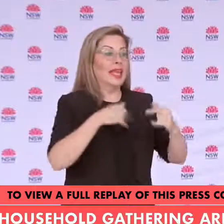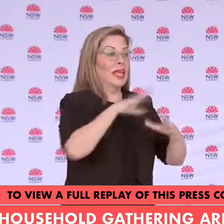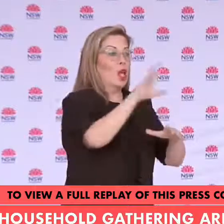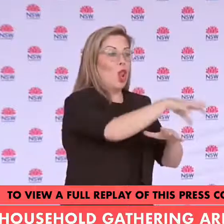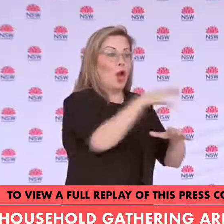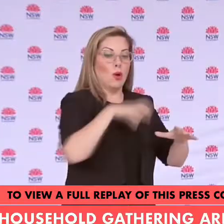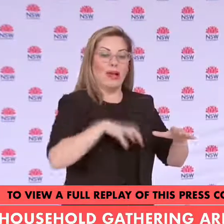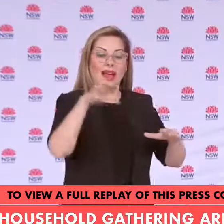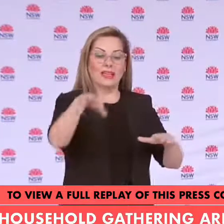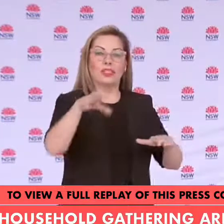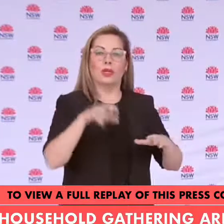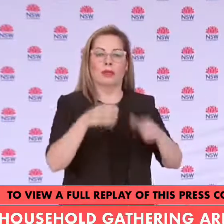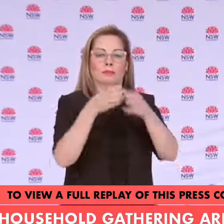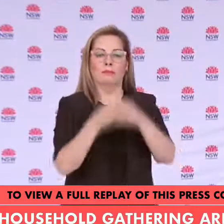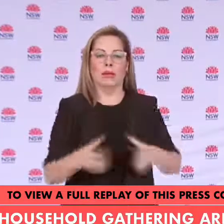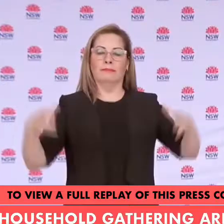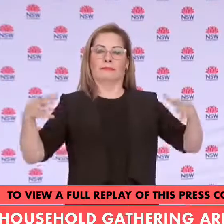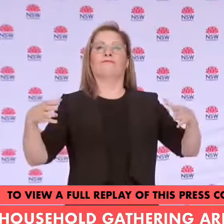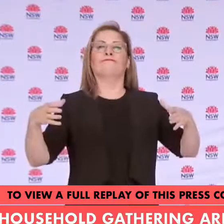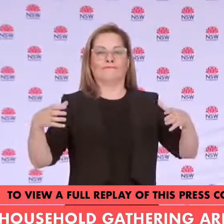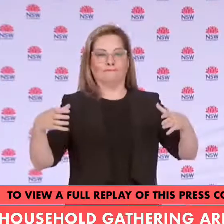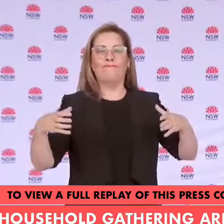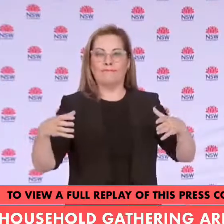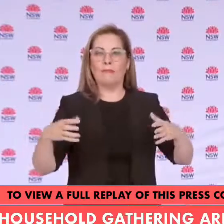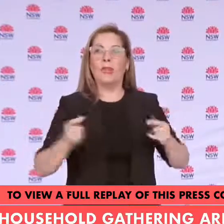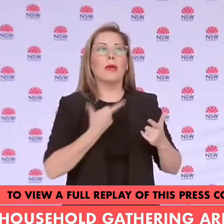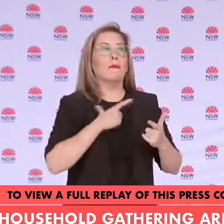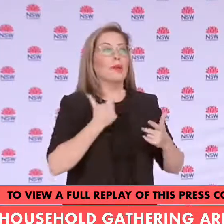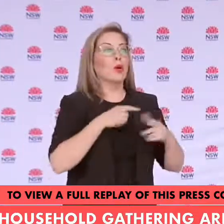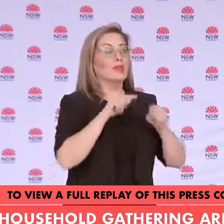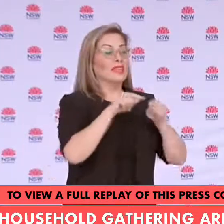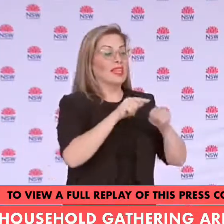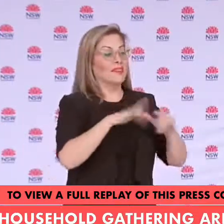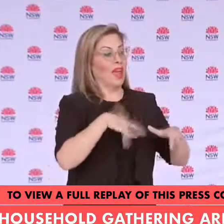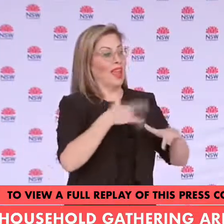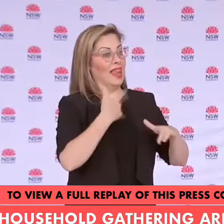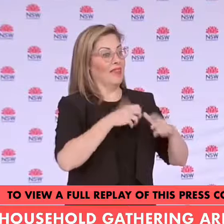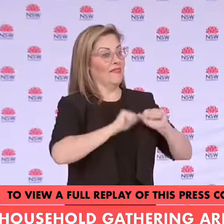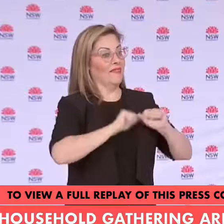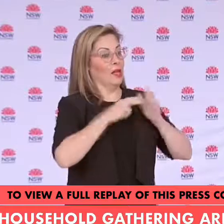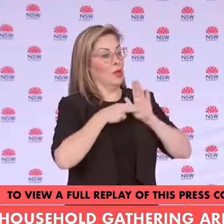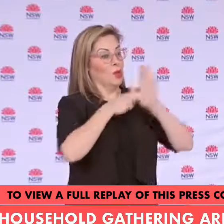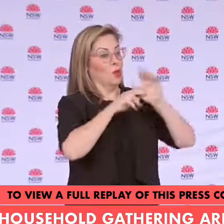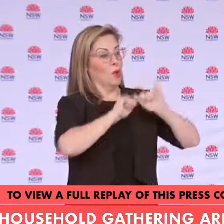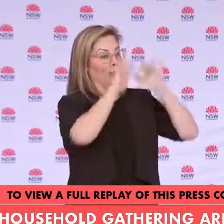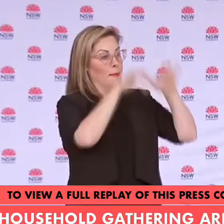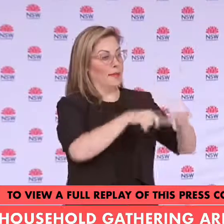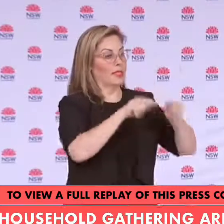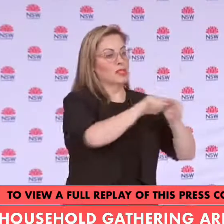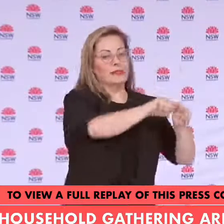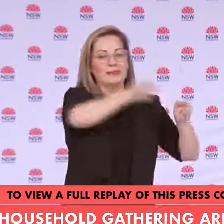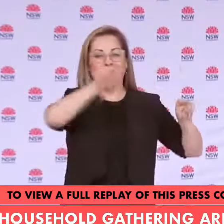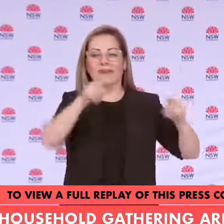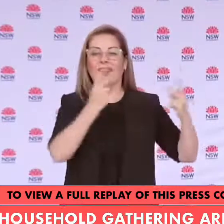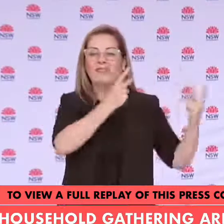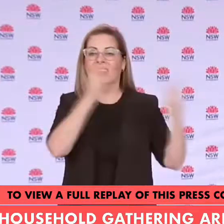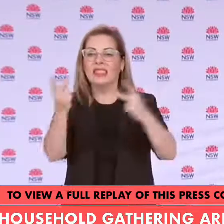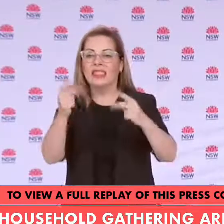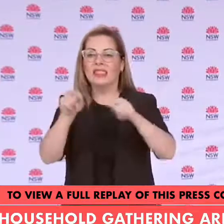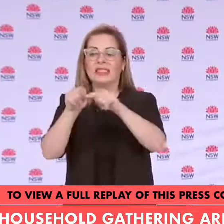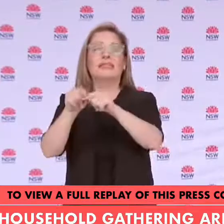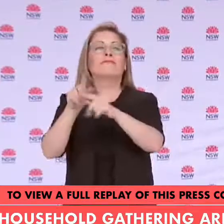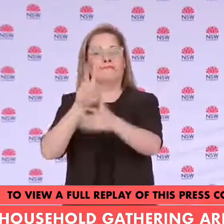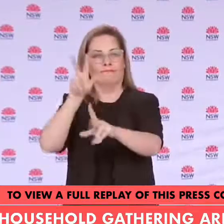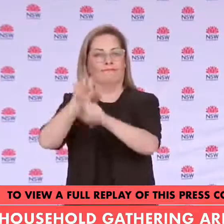people with the virus who've attended venues outside of the Northern Beaches community, it always increases our concern to make sure there isn't